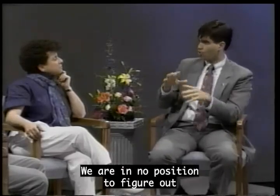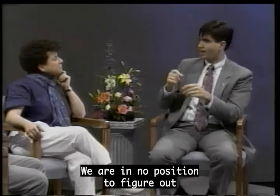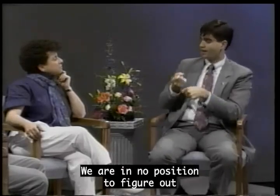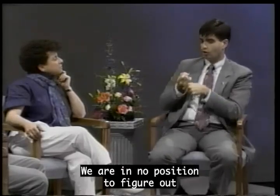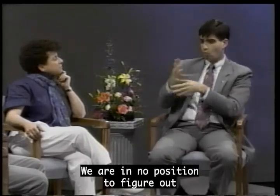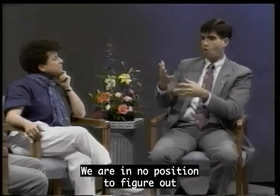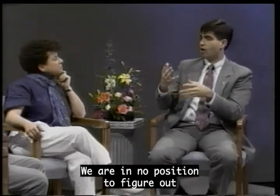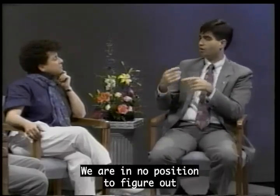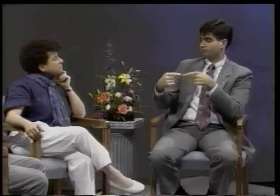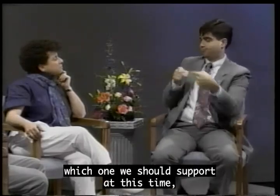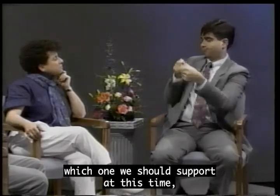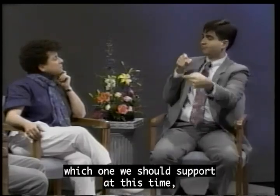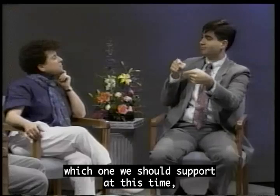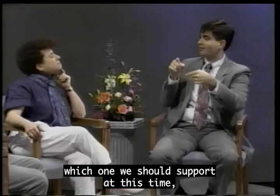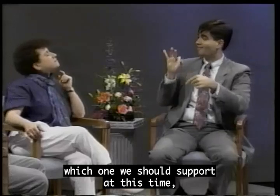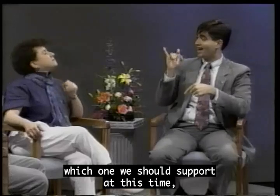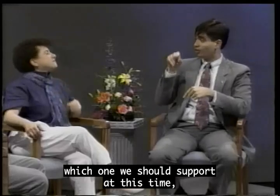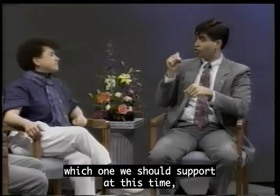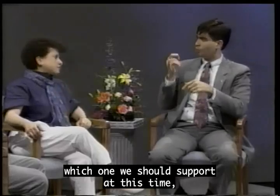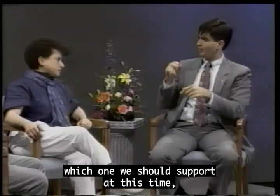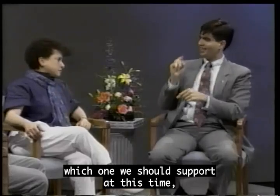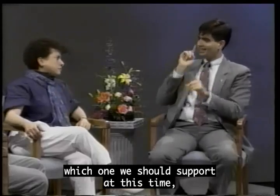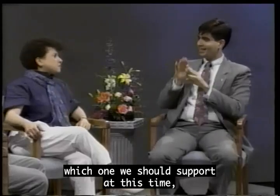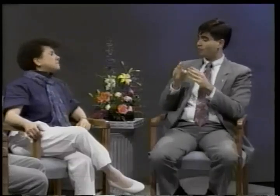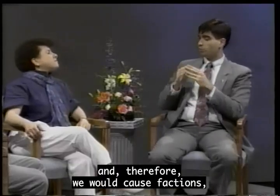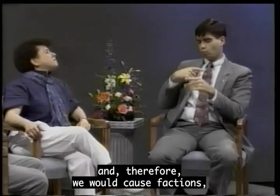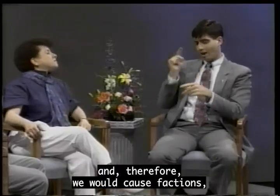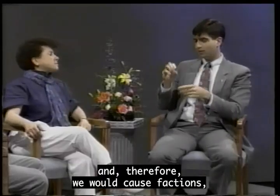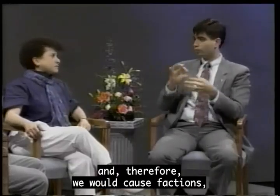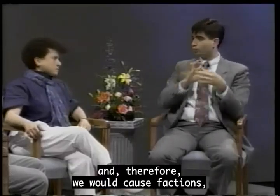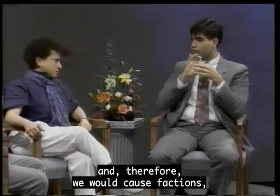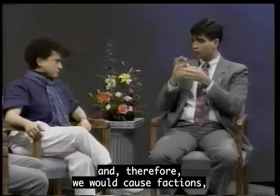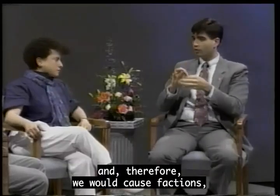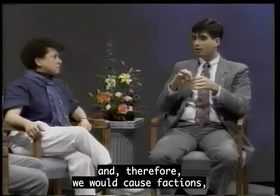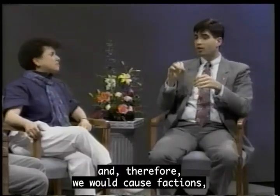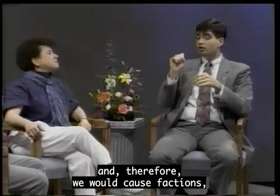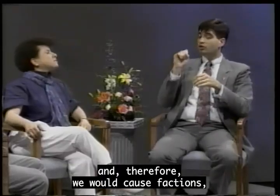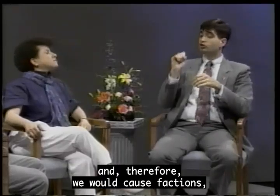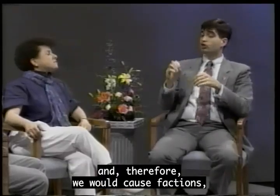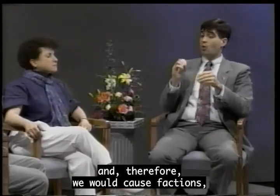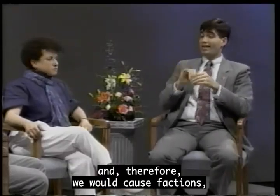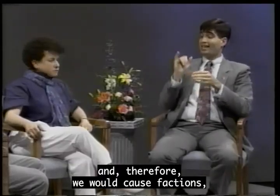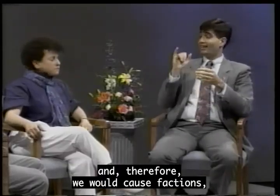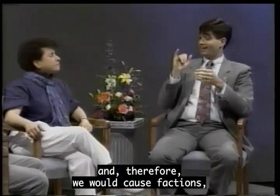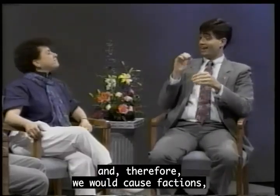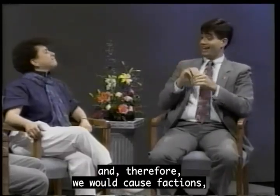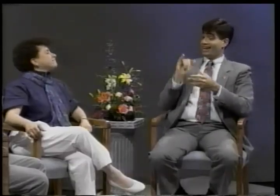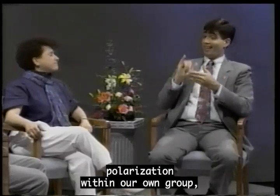support at this time. And therefore, we would cause factions, polarization within our own group.